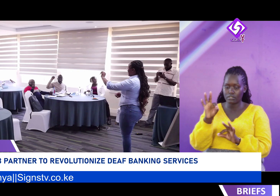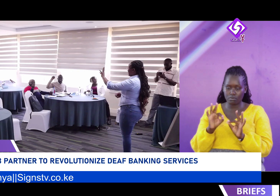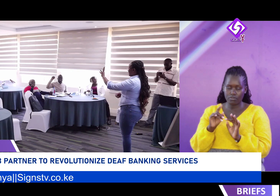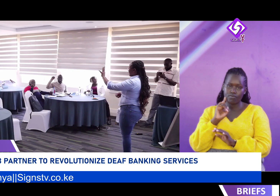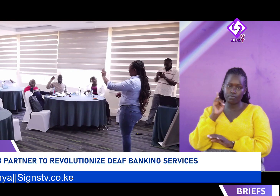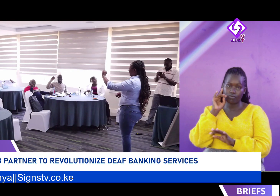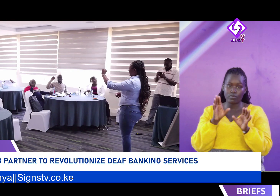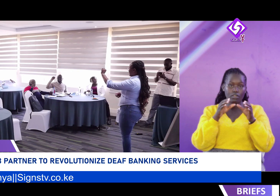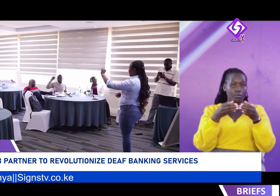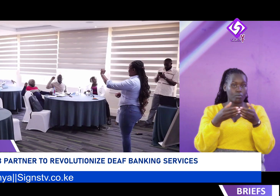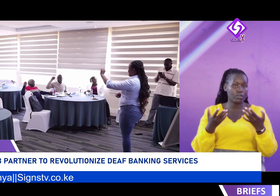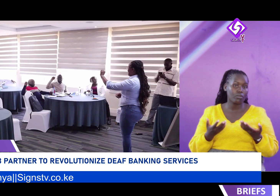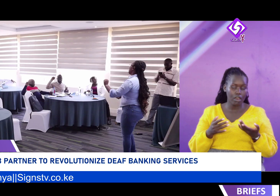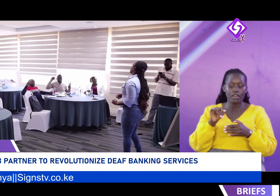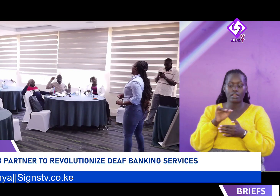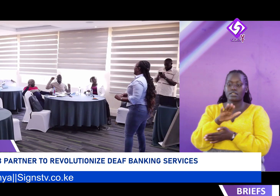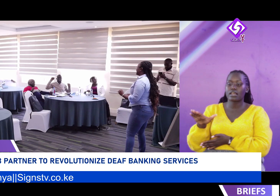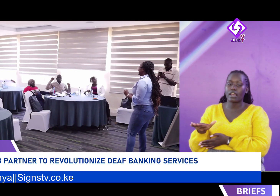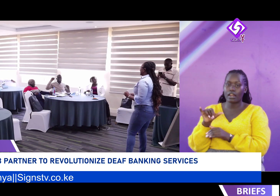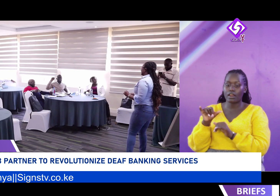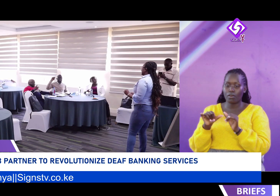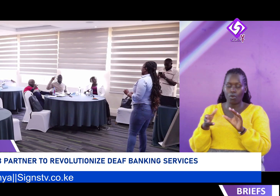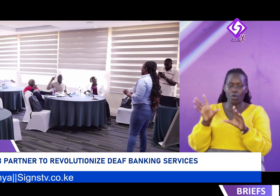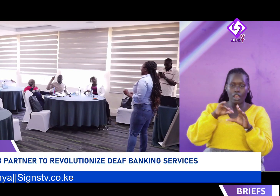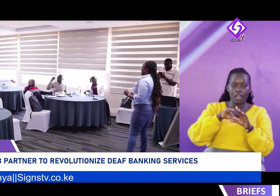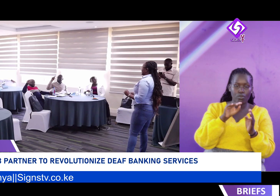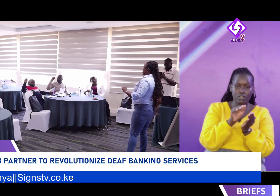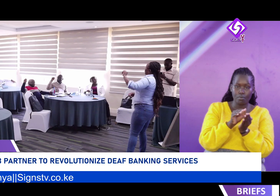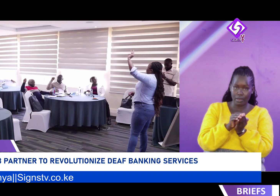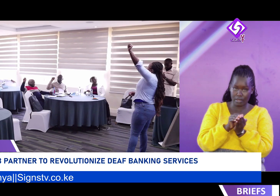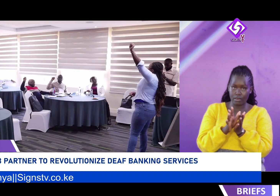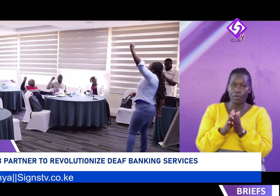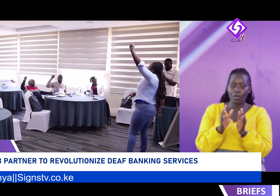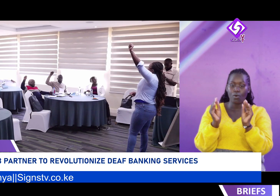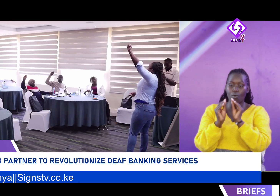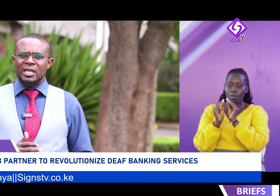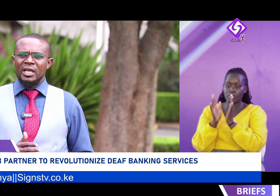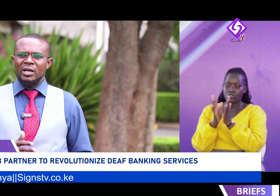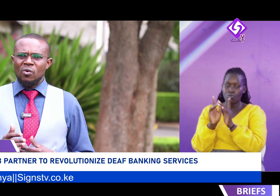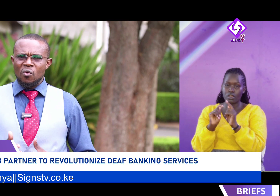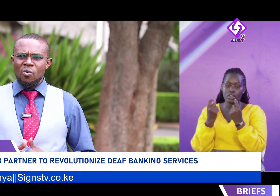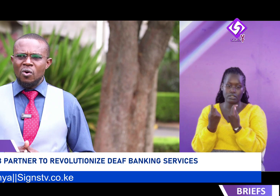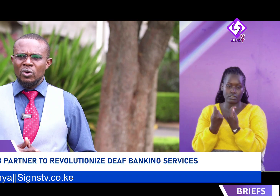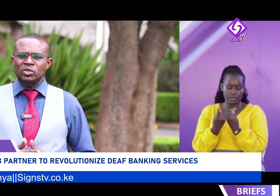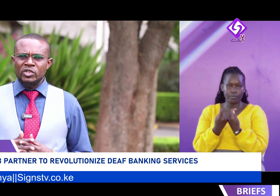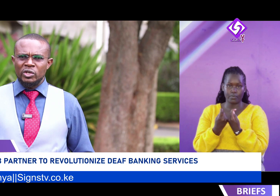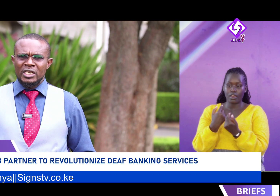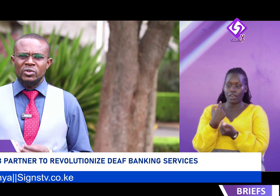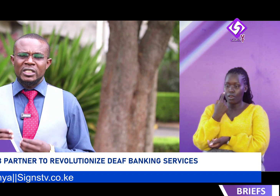in this area of inclusive banking. We've met with the team and who also introduced us to the